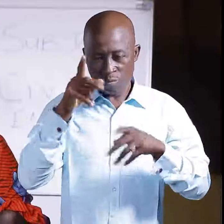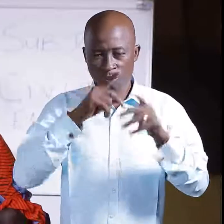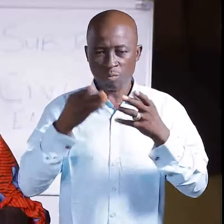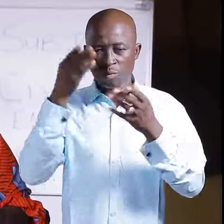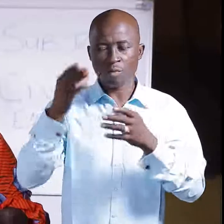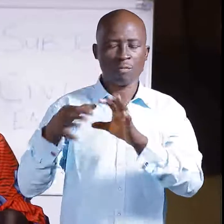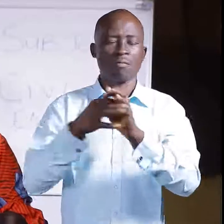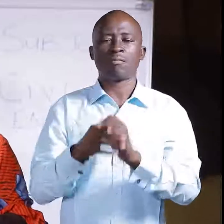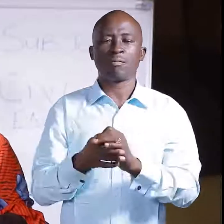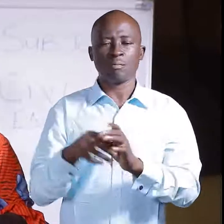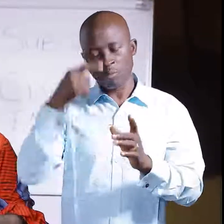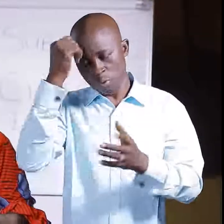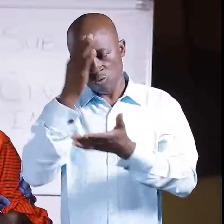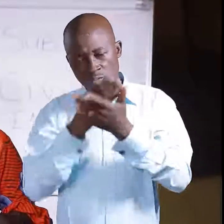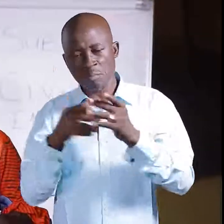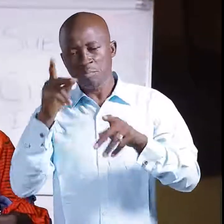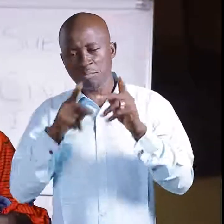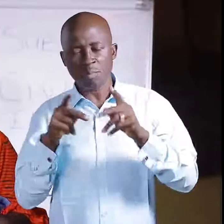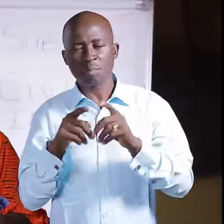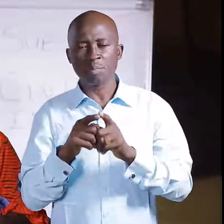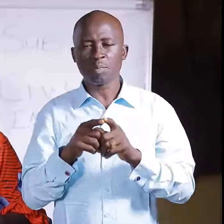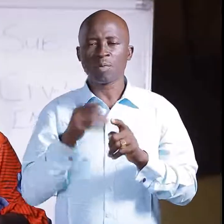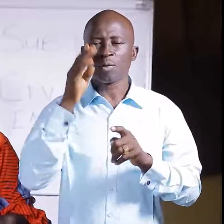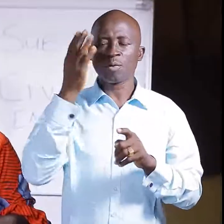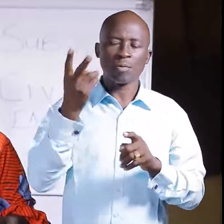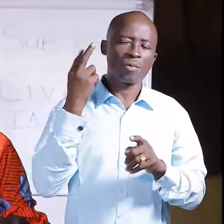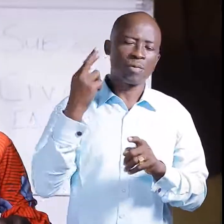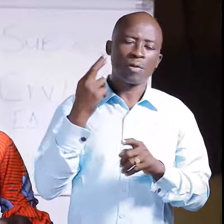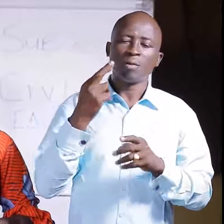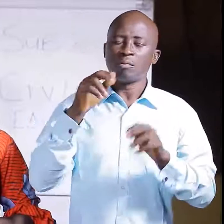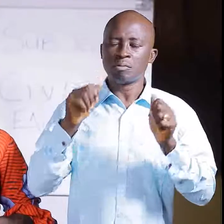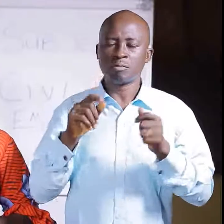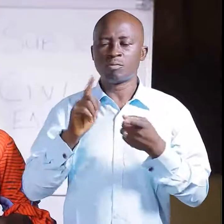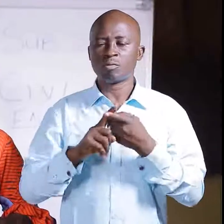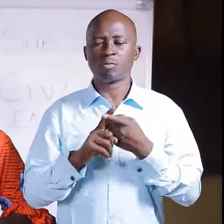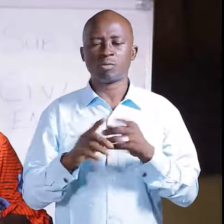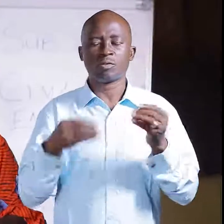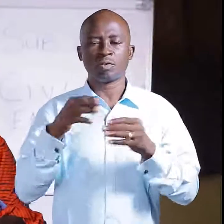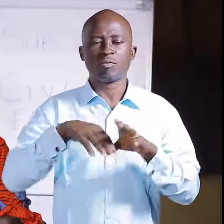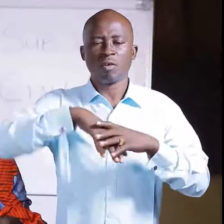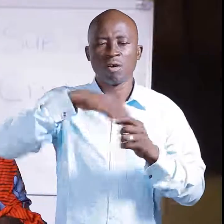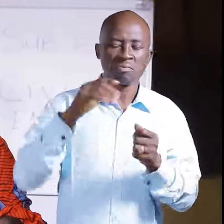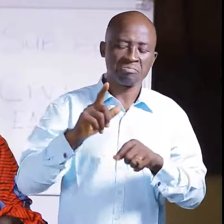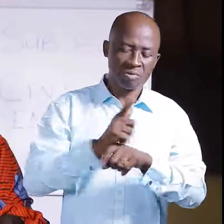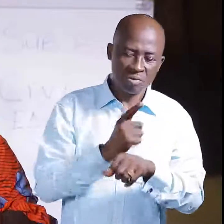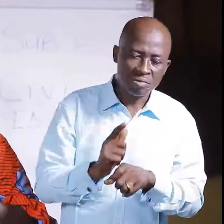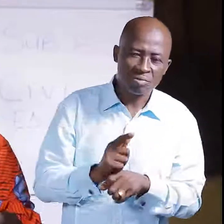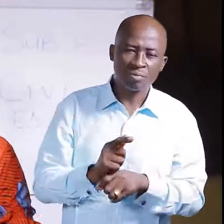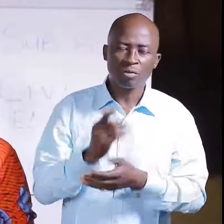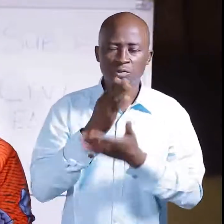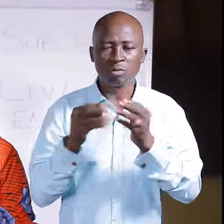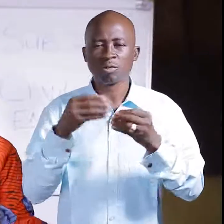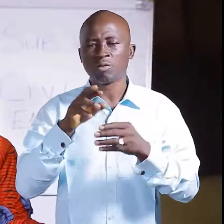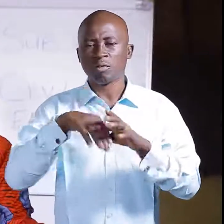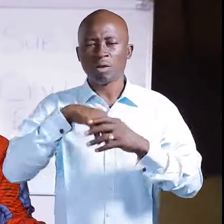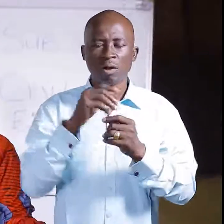some people were able to they are able to give out their lands. Some gave